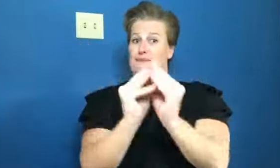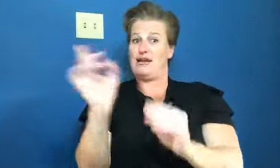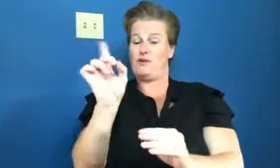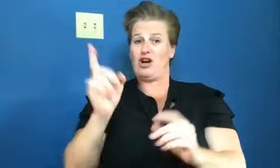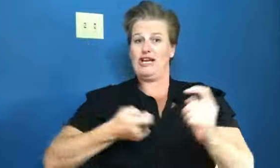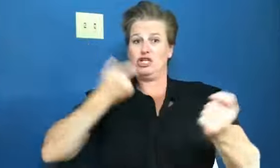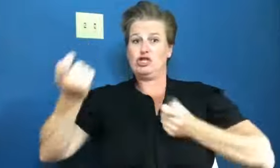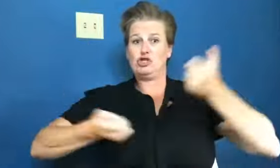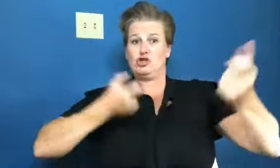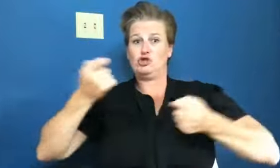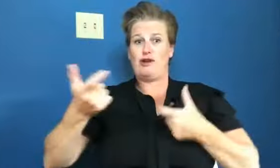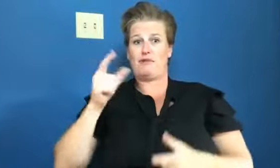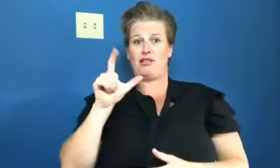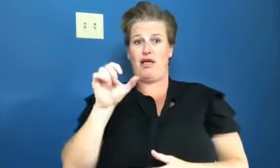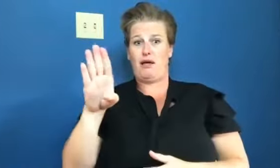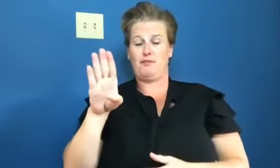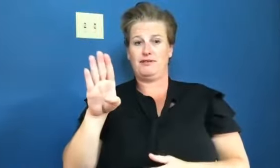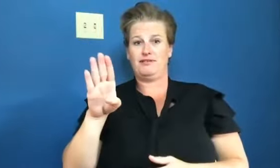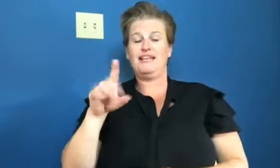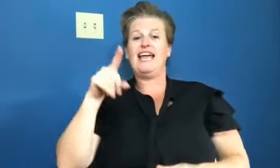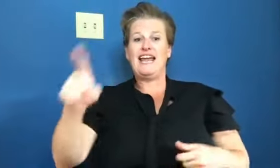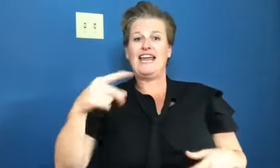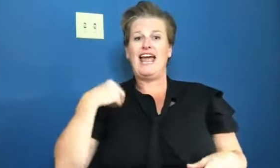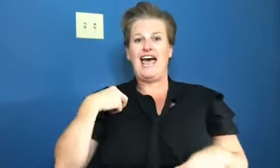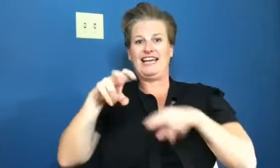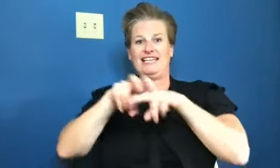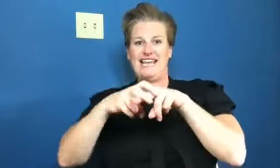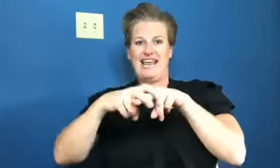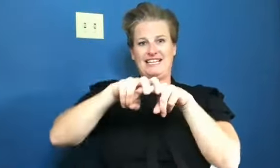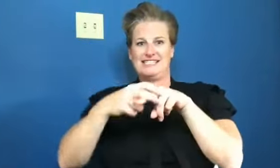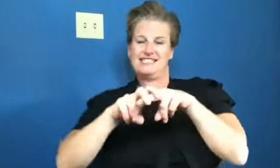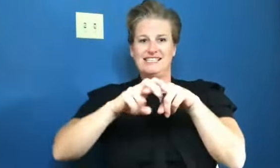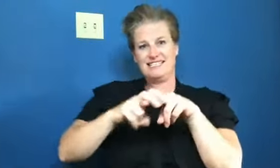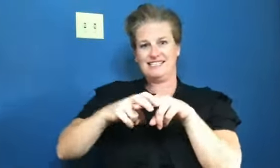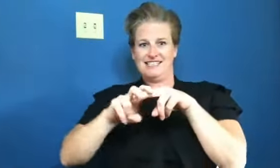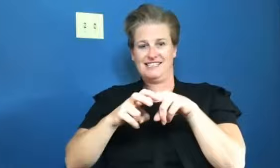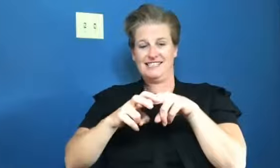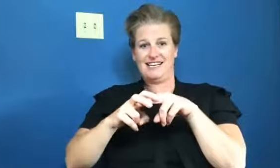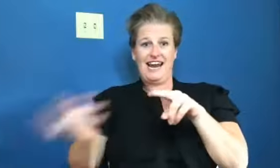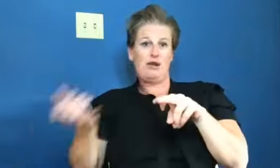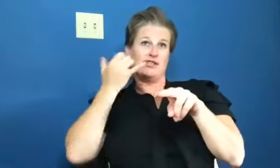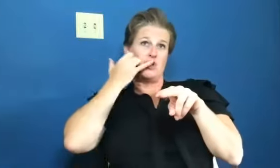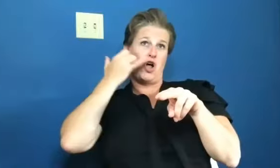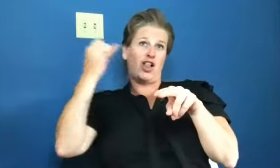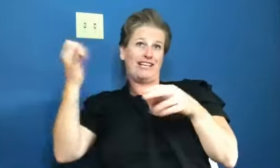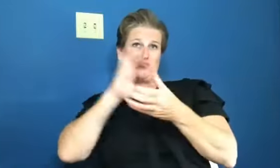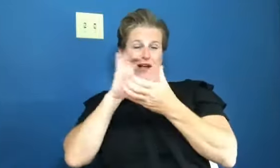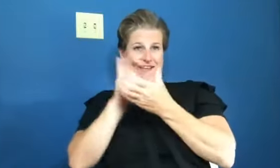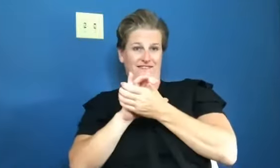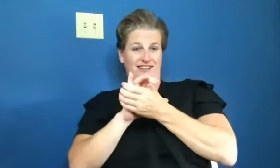strip club, he was in the middle of a lap dance, and he just so happened to call his wife while he was sitting on his phone. So here he is calling me at like 2 o'clock in the morning.